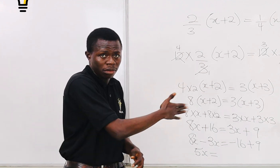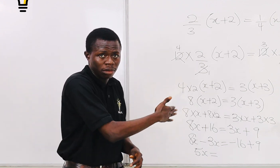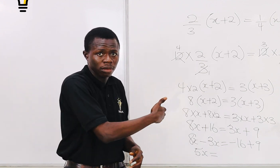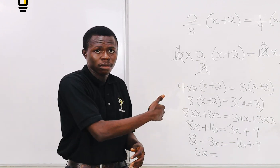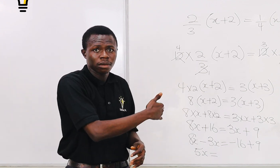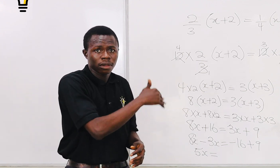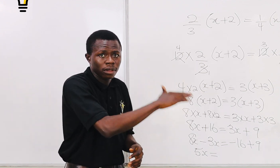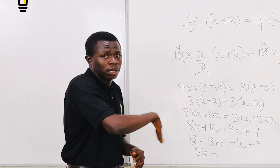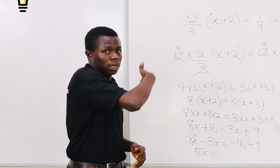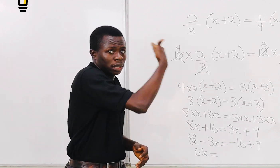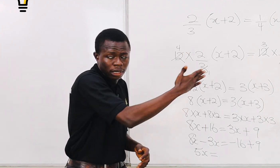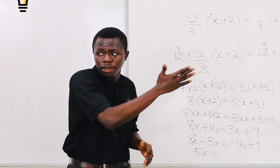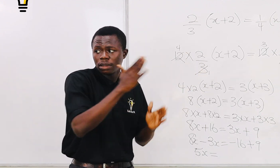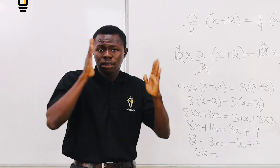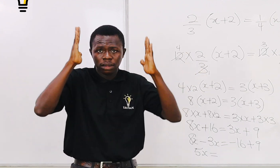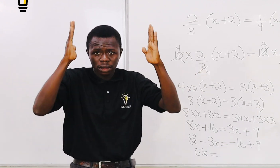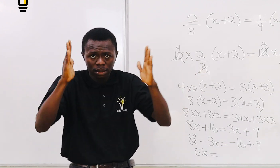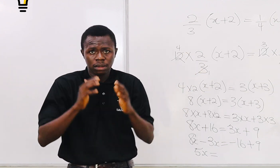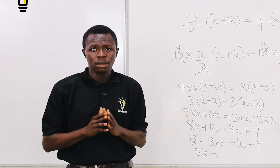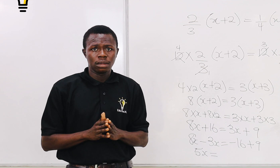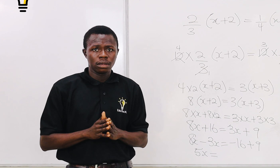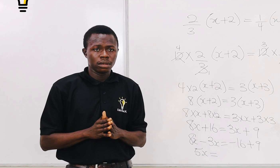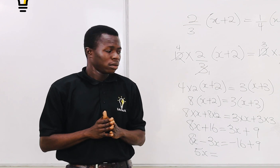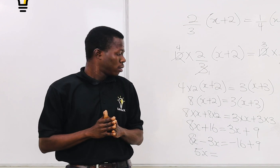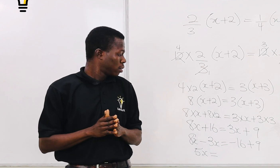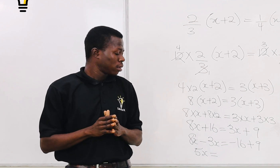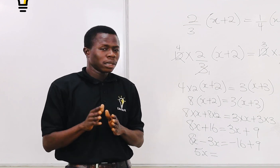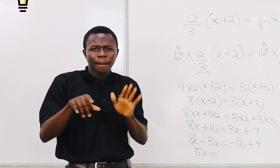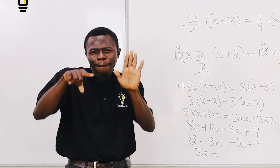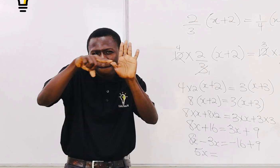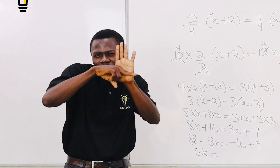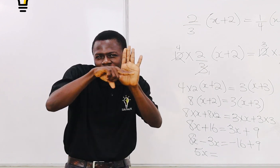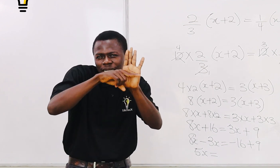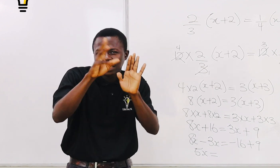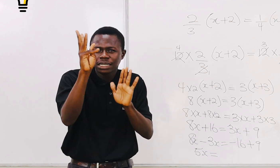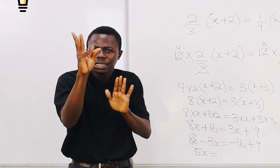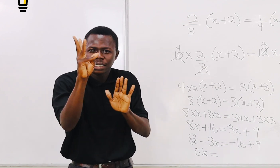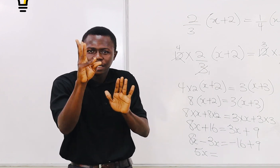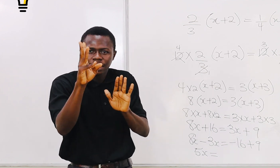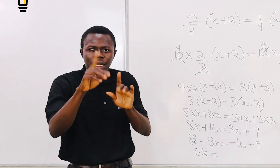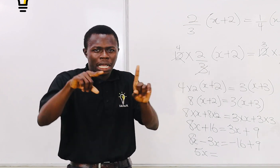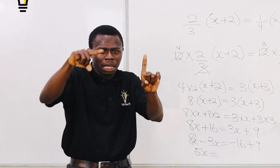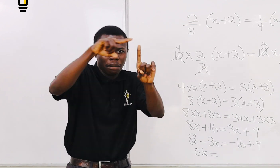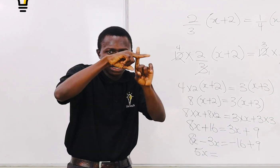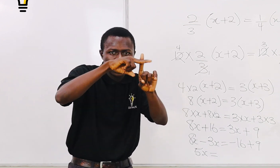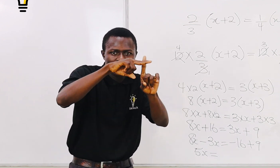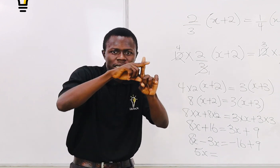Now we are done with the left hand side, so our focus goes to the right hand side now. Minus 16